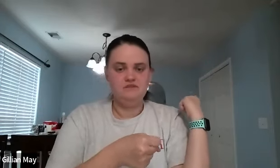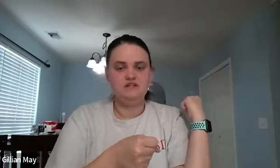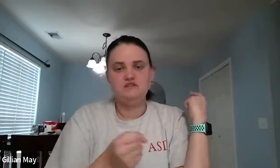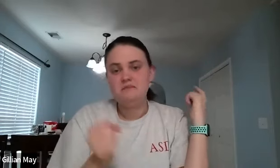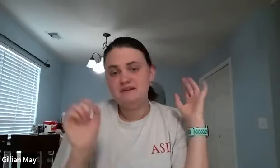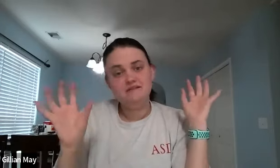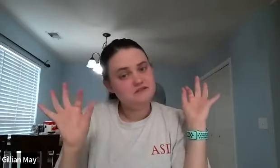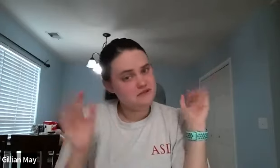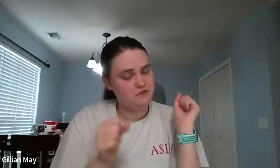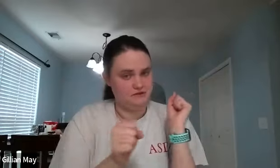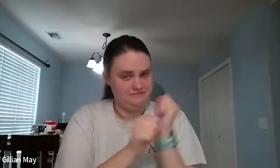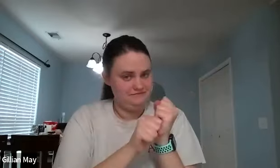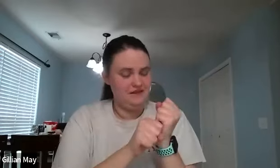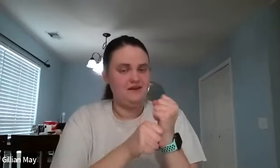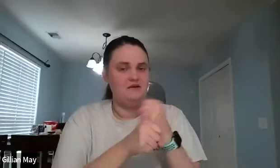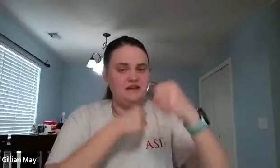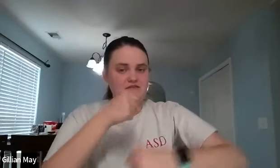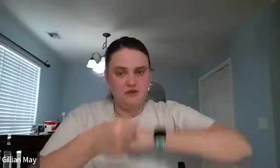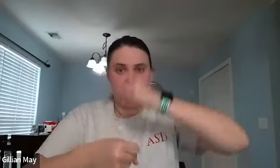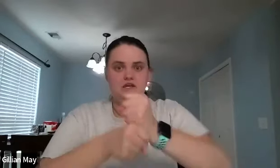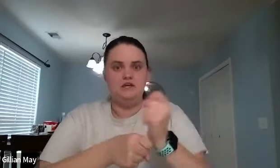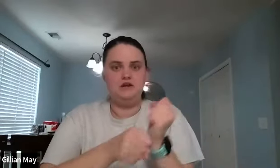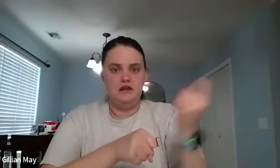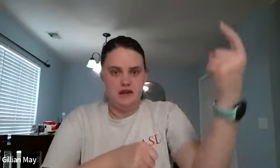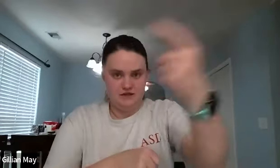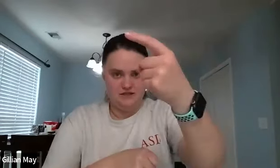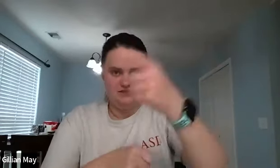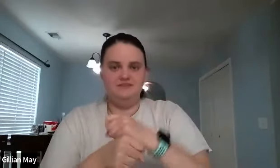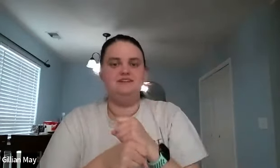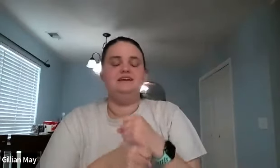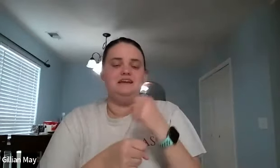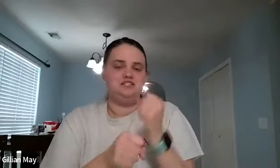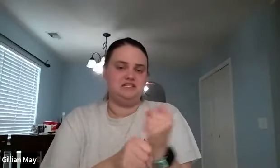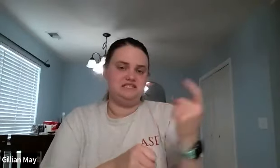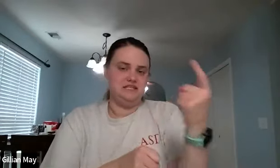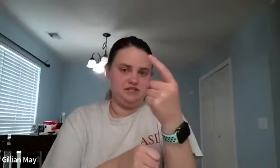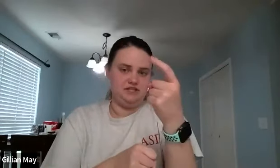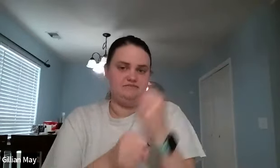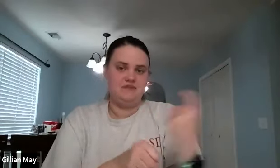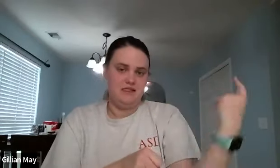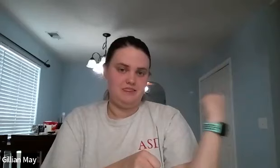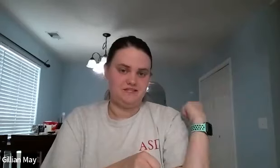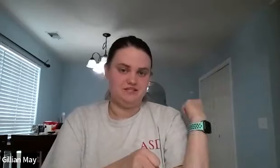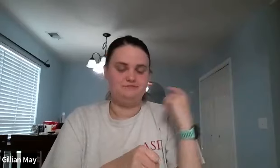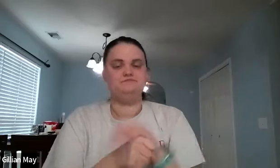So they made it a little simpler than having to go year, next year. It's just next year, last year.